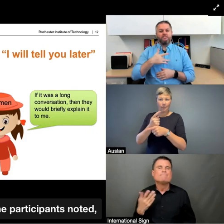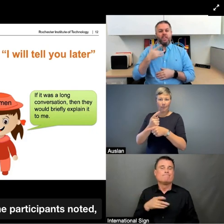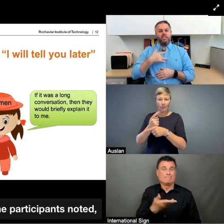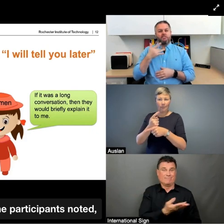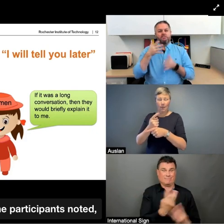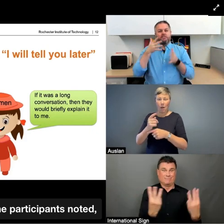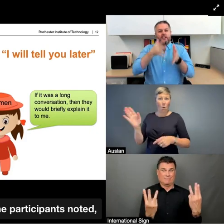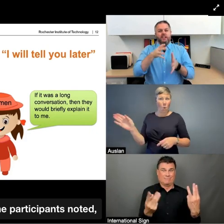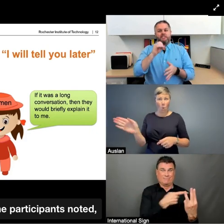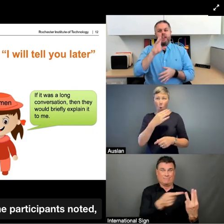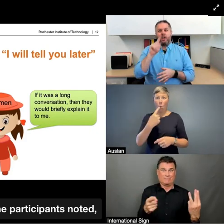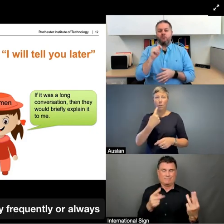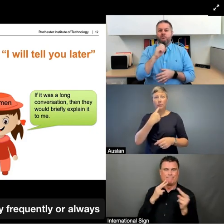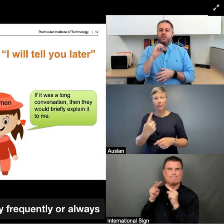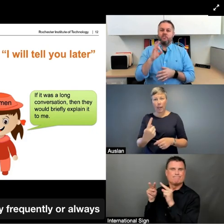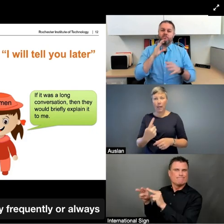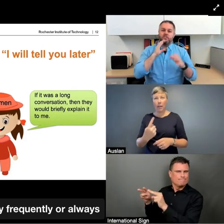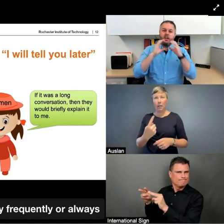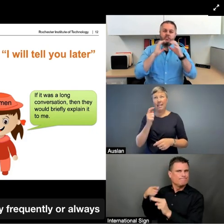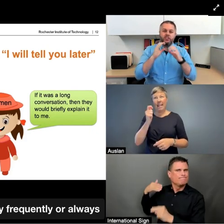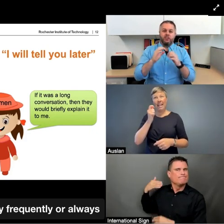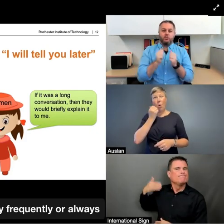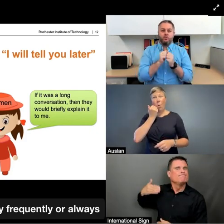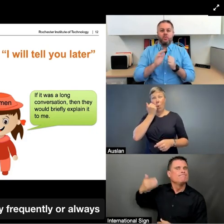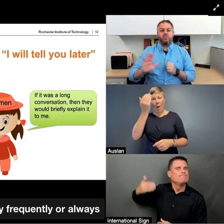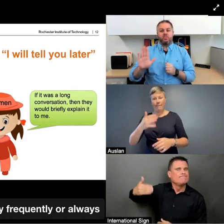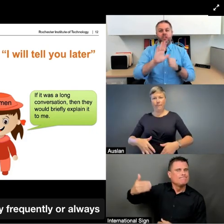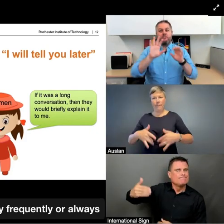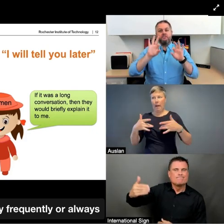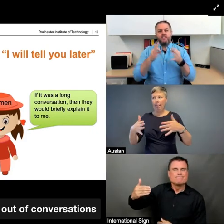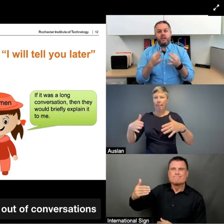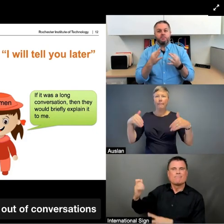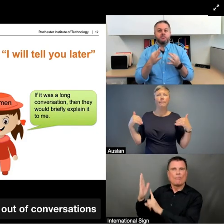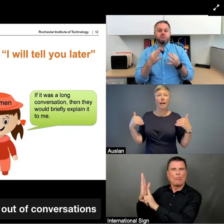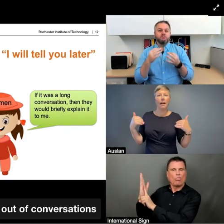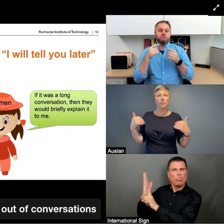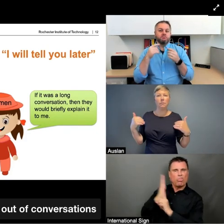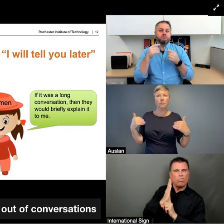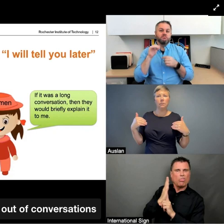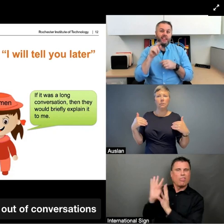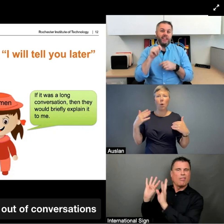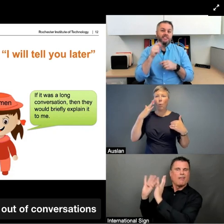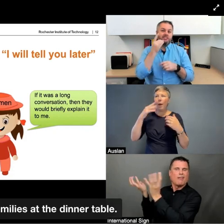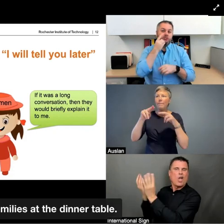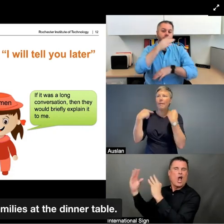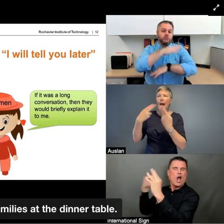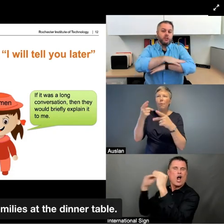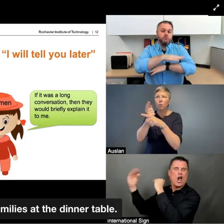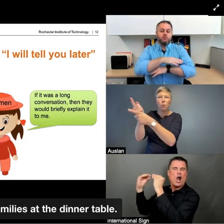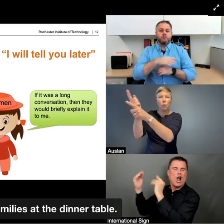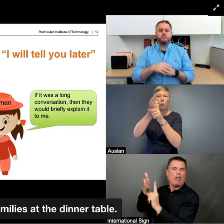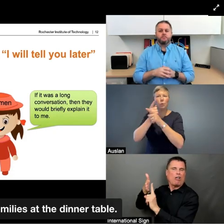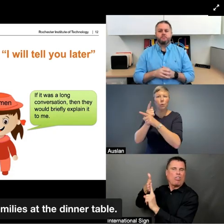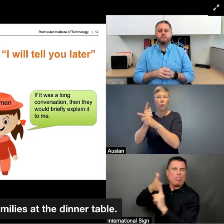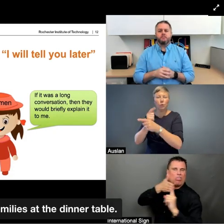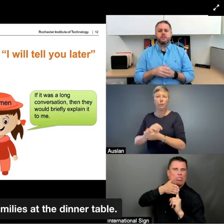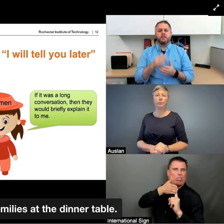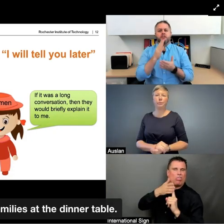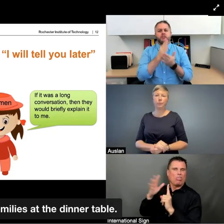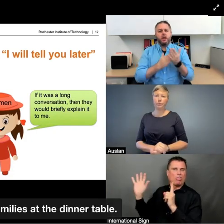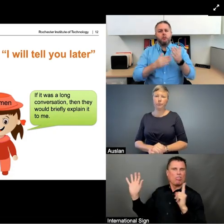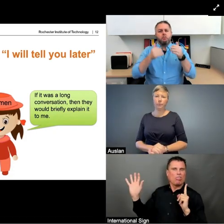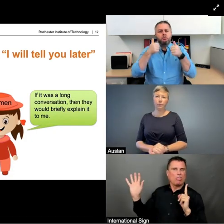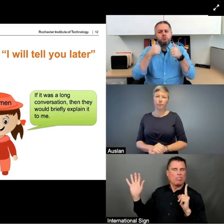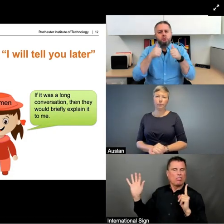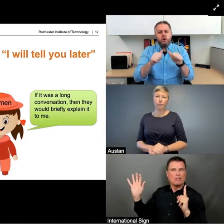All of the participants noted that they frequently or always felt left out of conversations with their families at the dinner